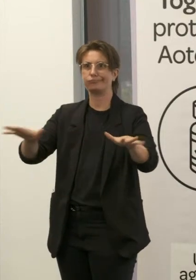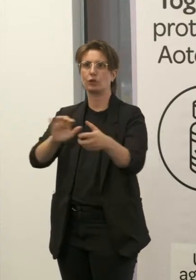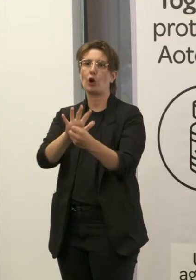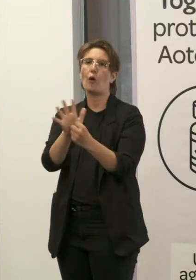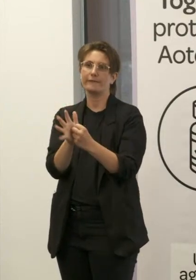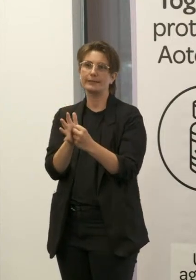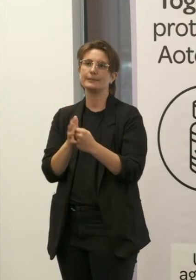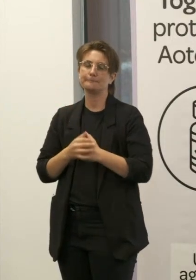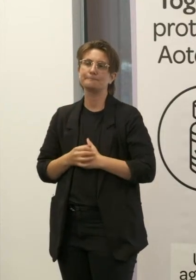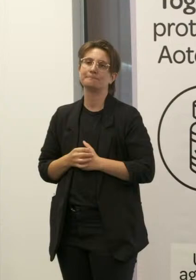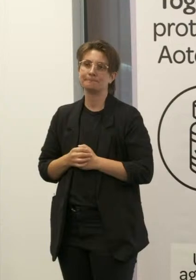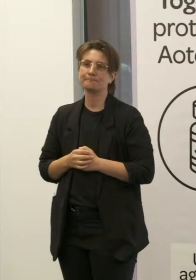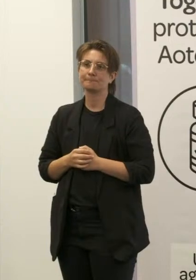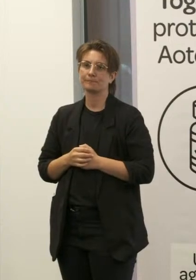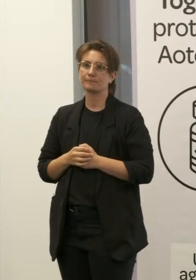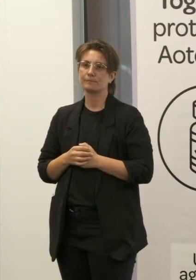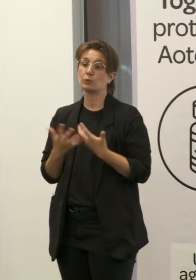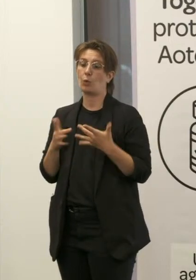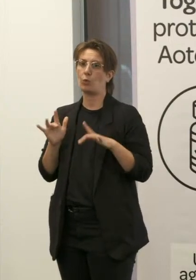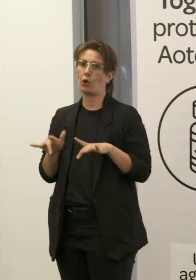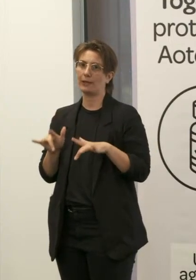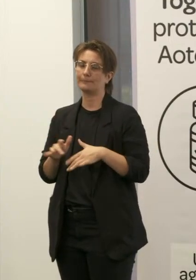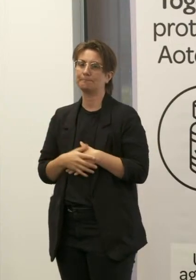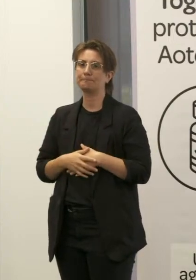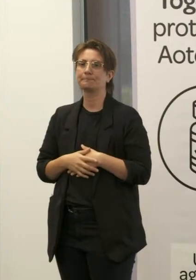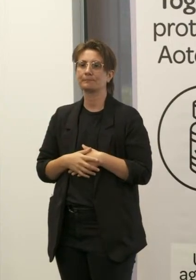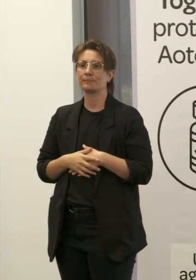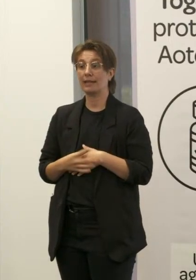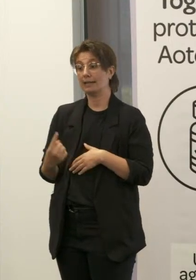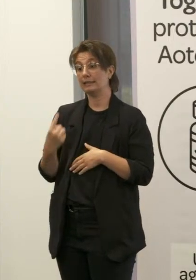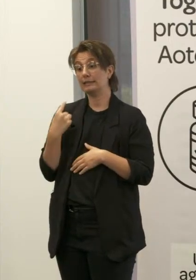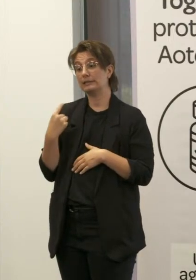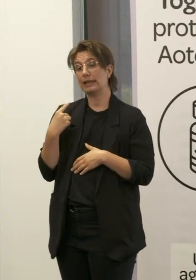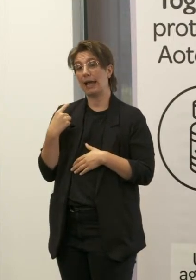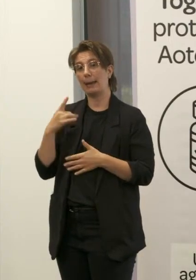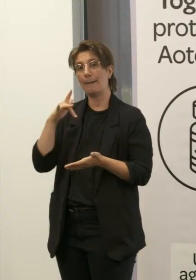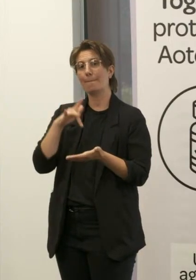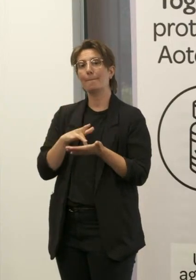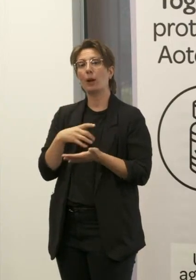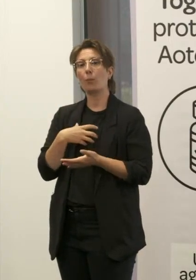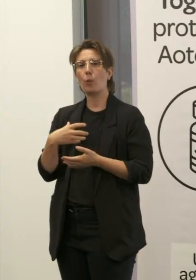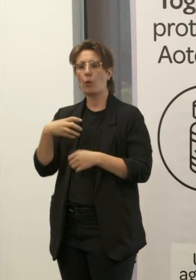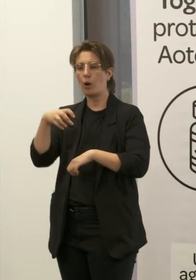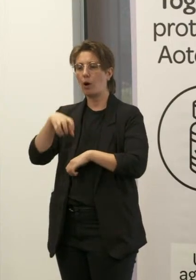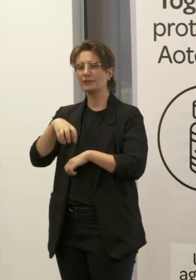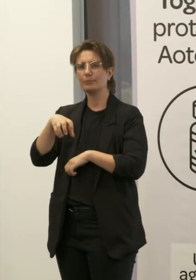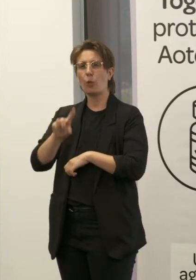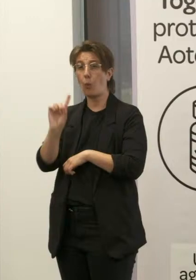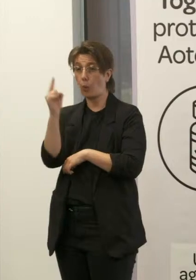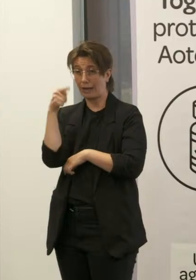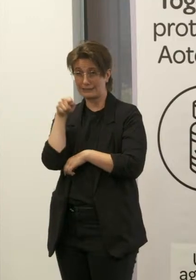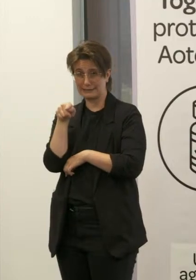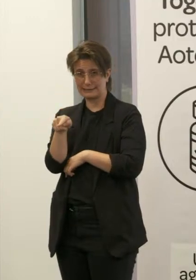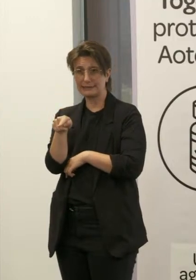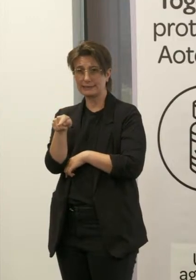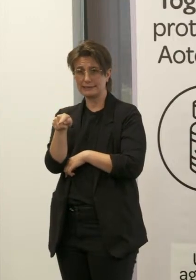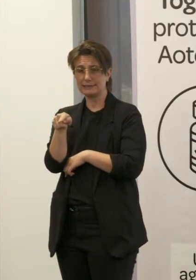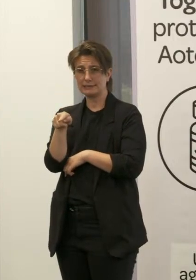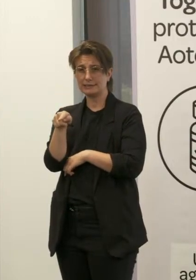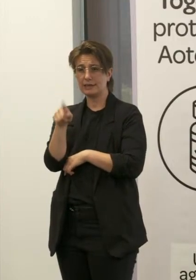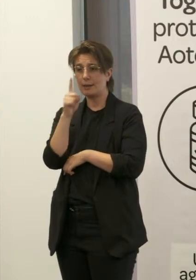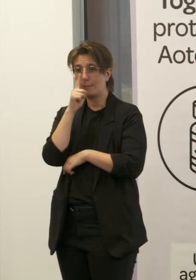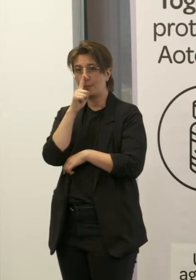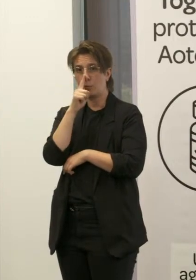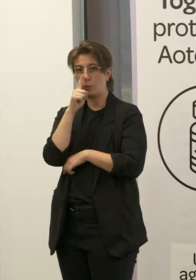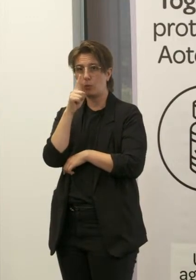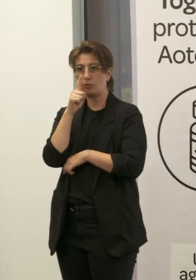Now, we've got some data already from yesterday from Middlemore Hospital, where you would imagine people turning up at hospital would be more likely, because